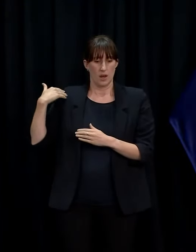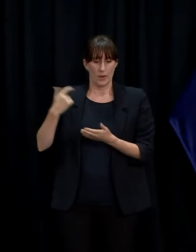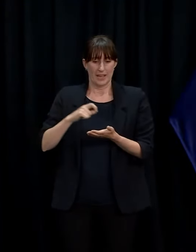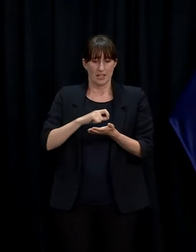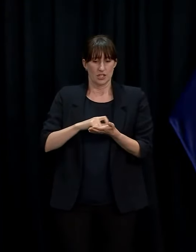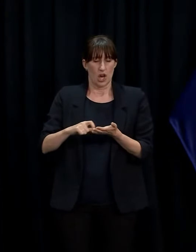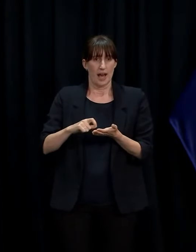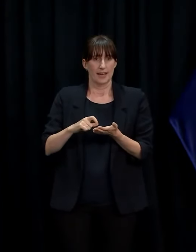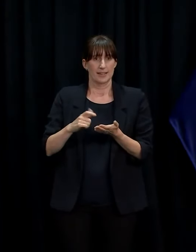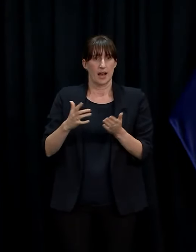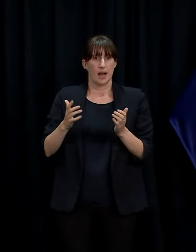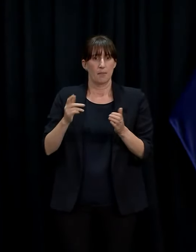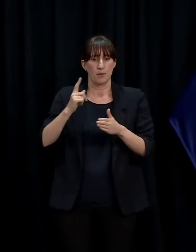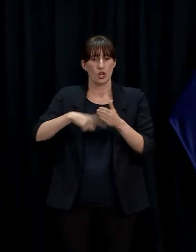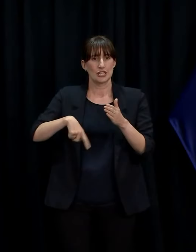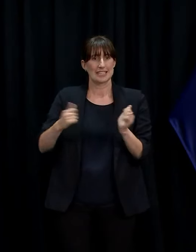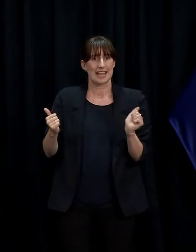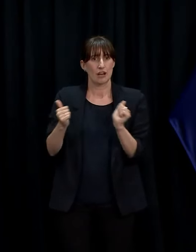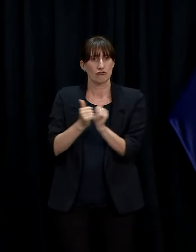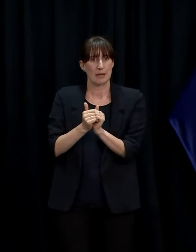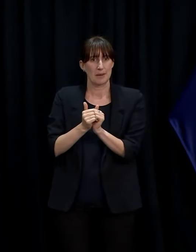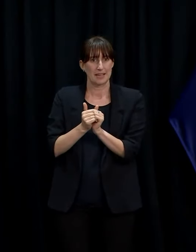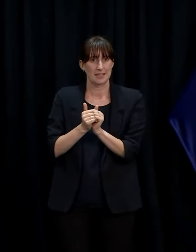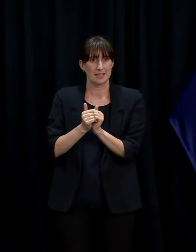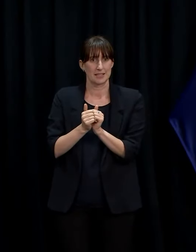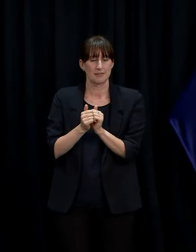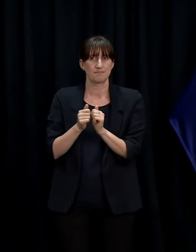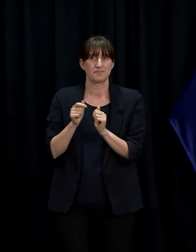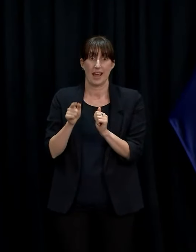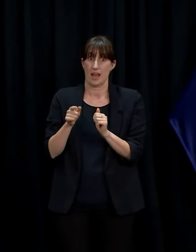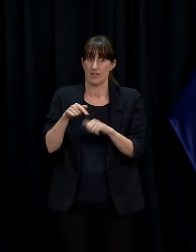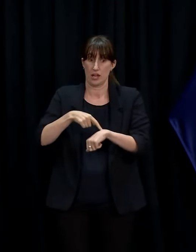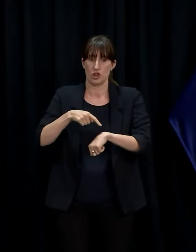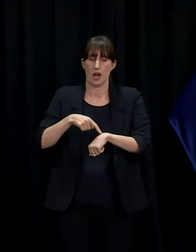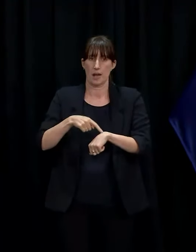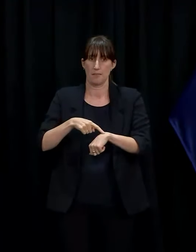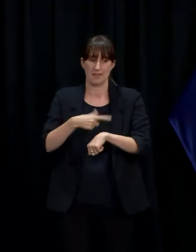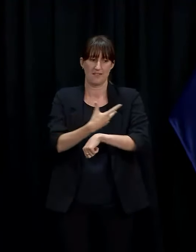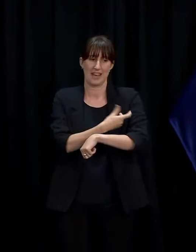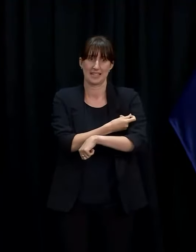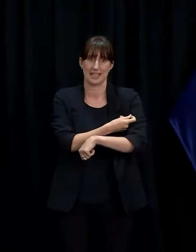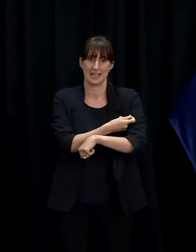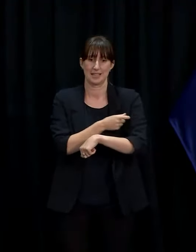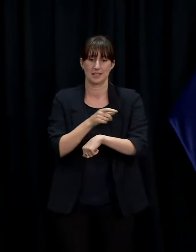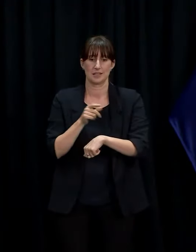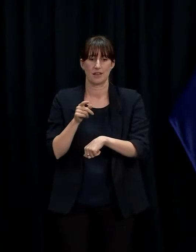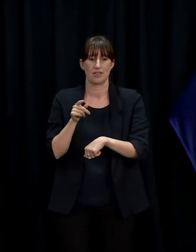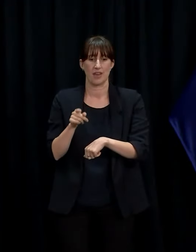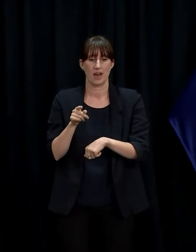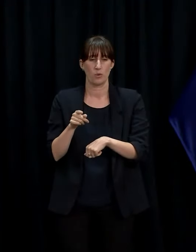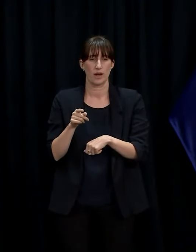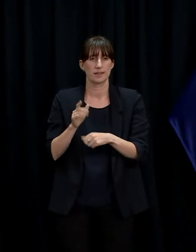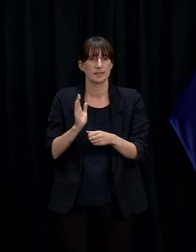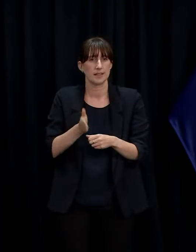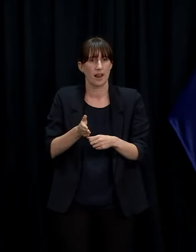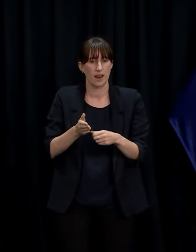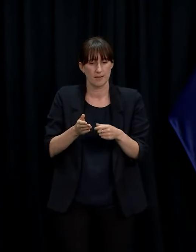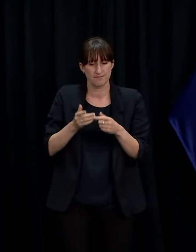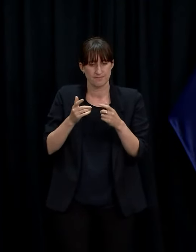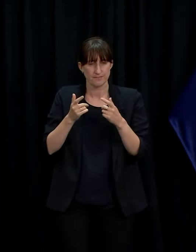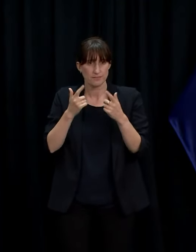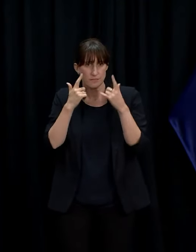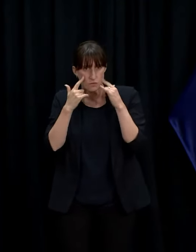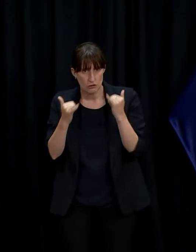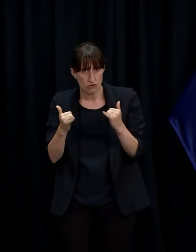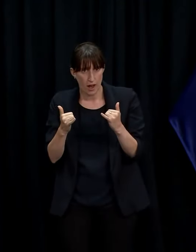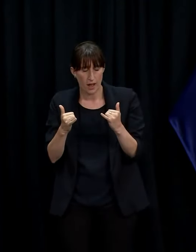vaccines were still in development, we committed to spending money on these vaccines. And even if we hadn't taken delivery of